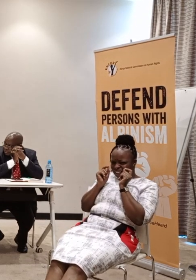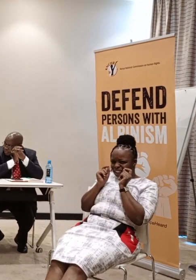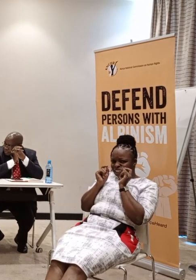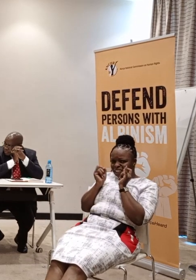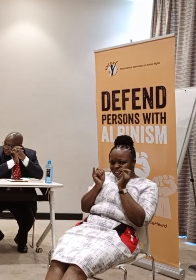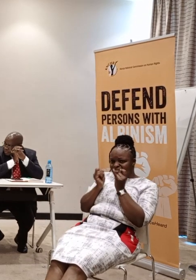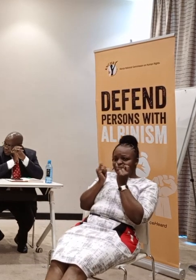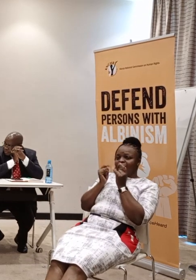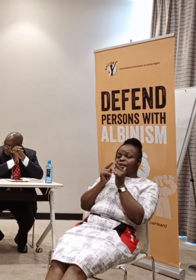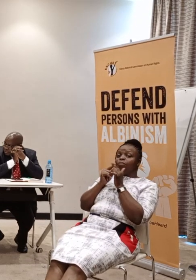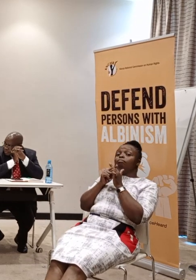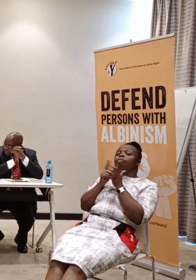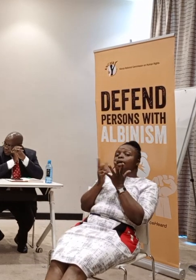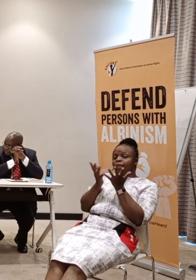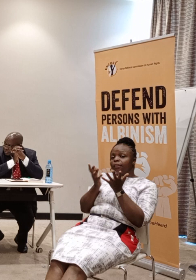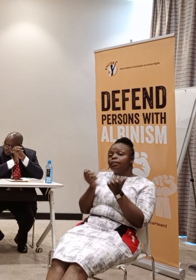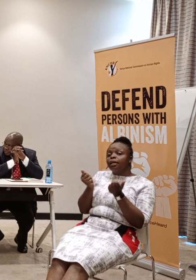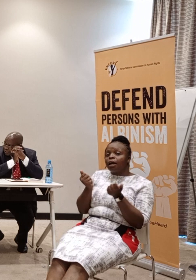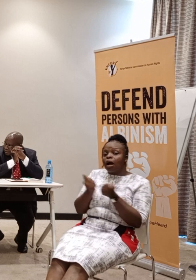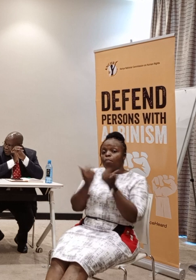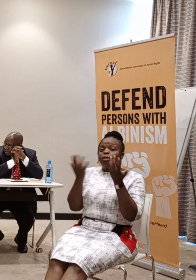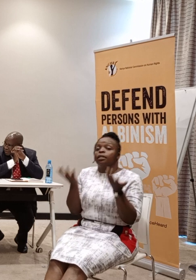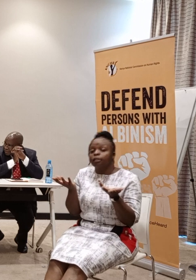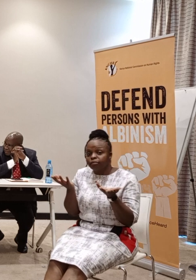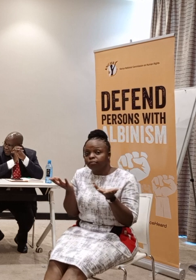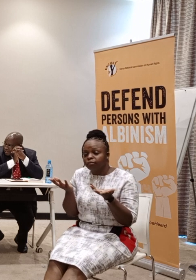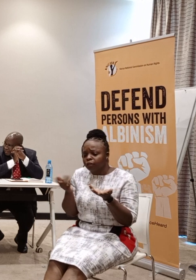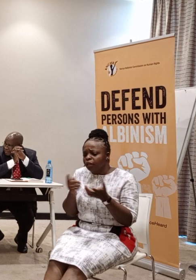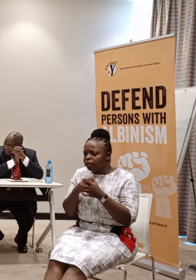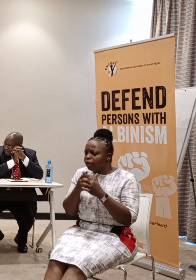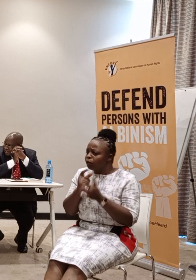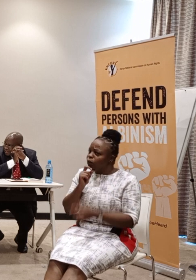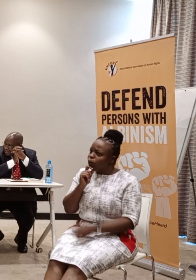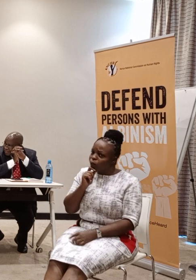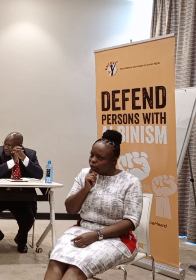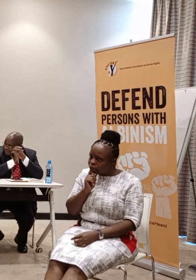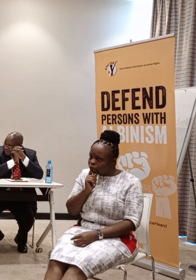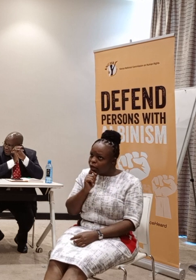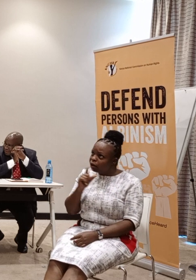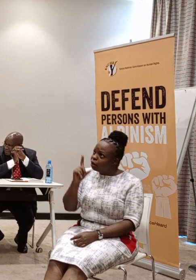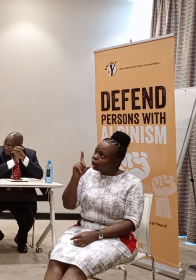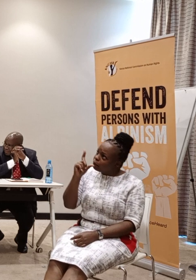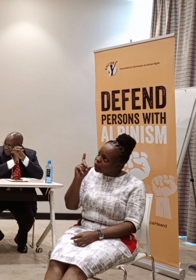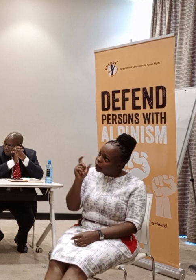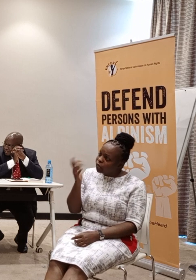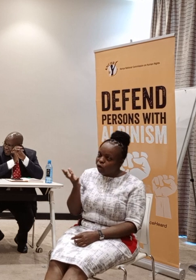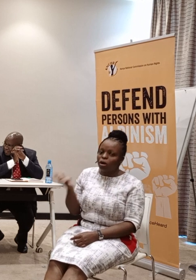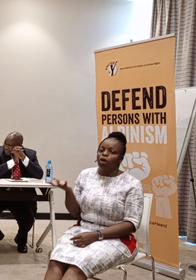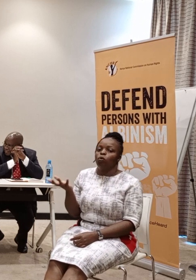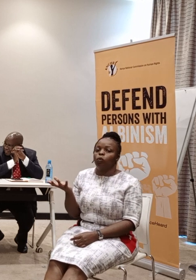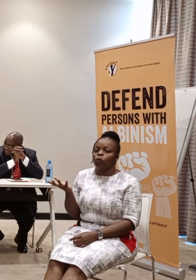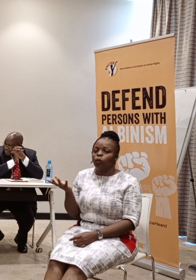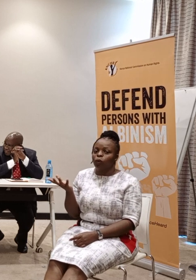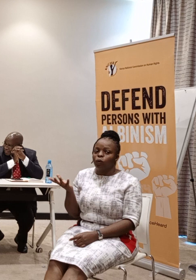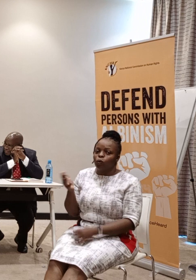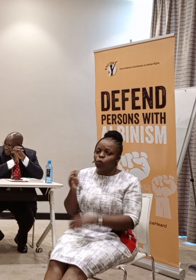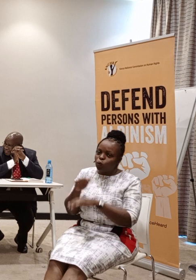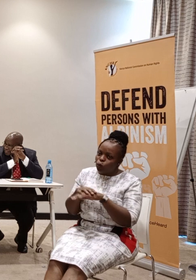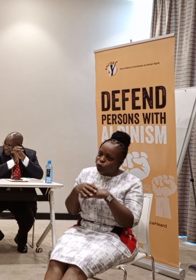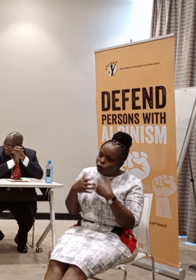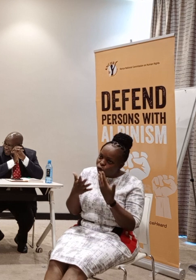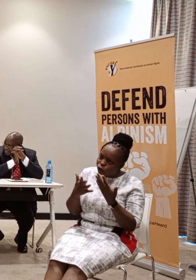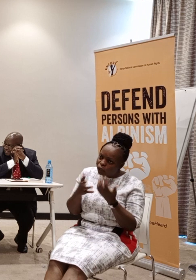was a cameraman. So you start wondering the quality of those photos. So